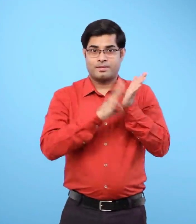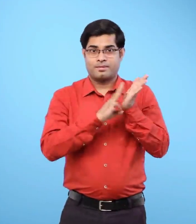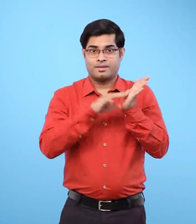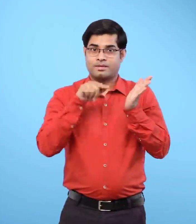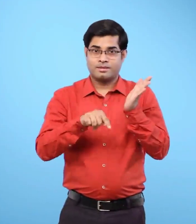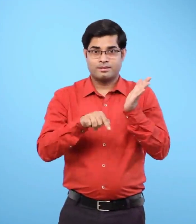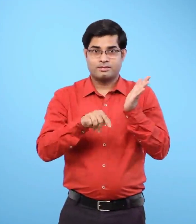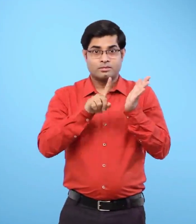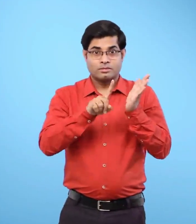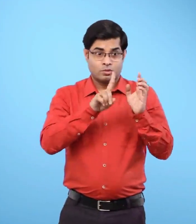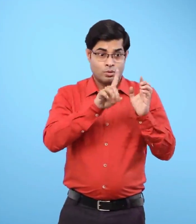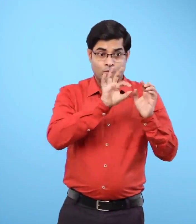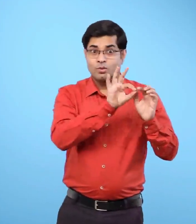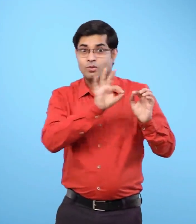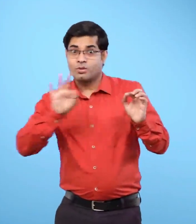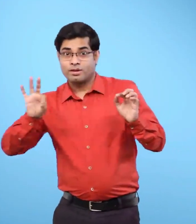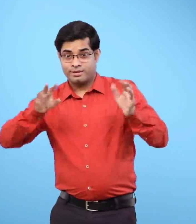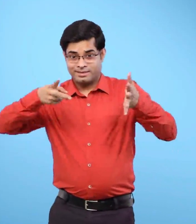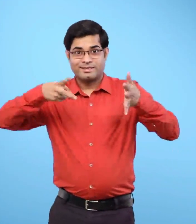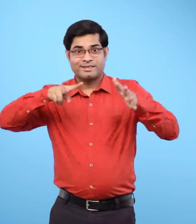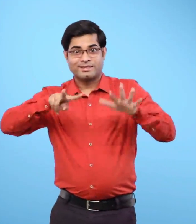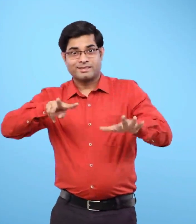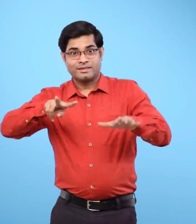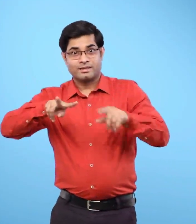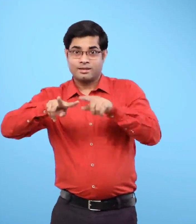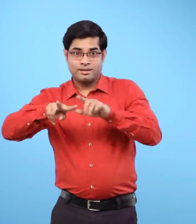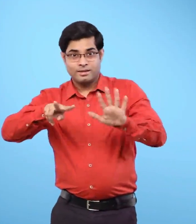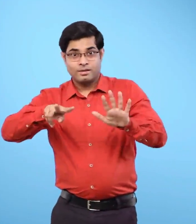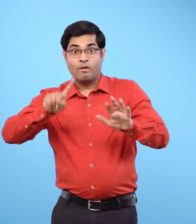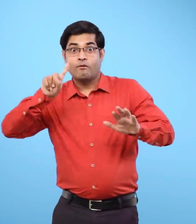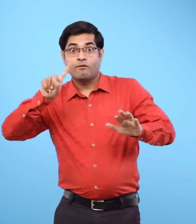Monday is happy to be the first day of the week. Now you tell.